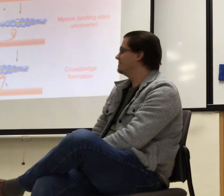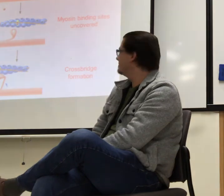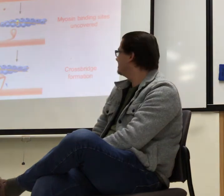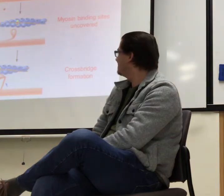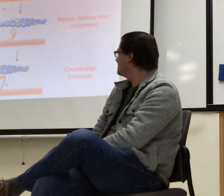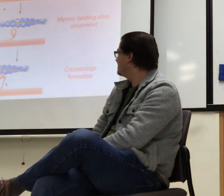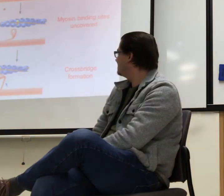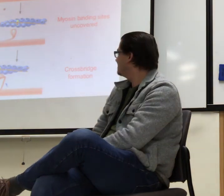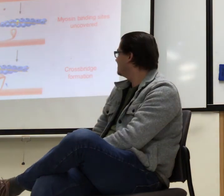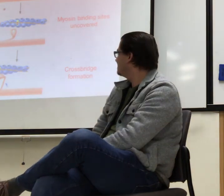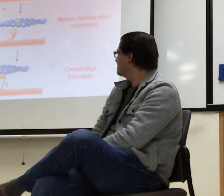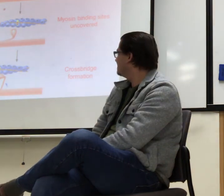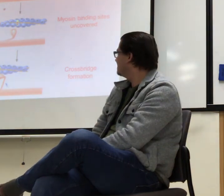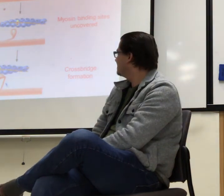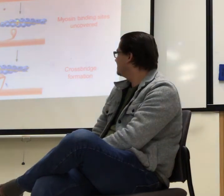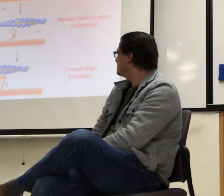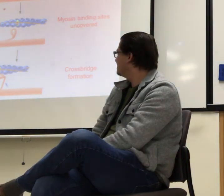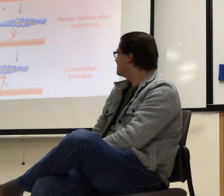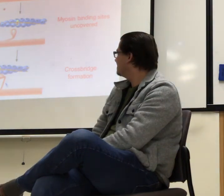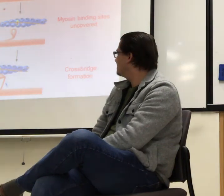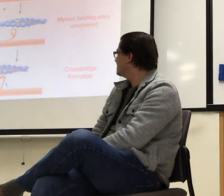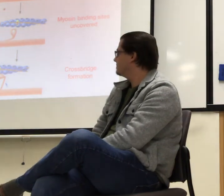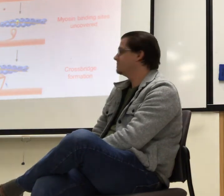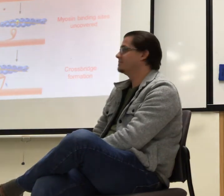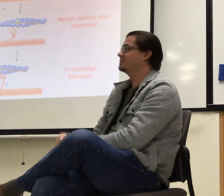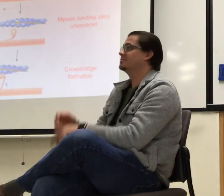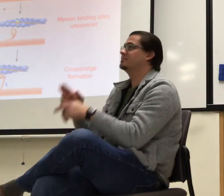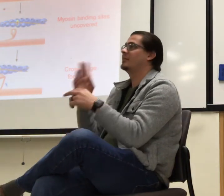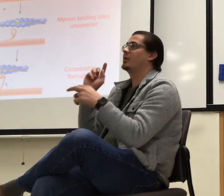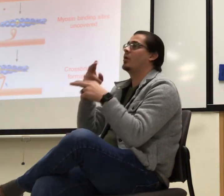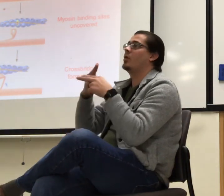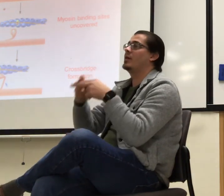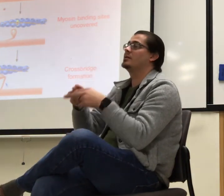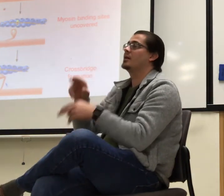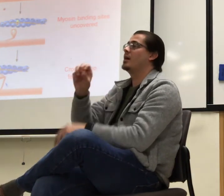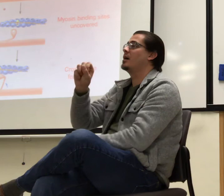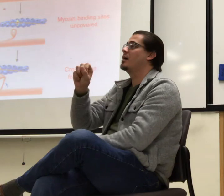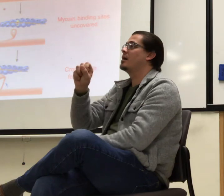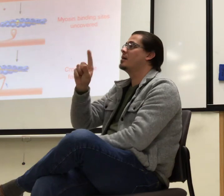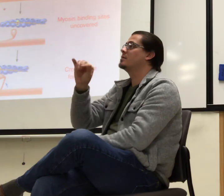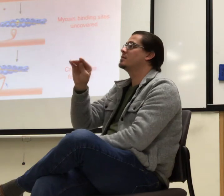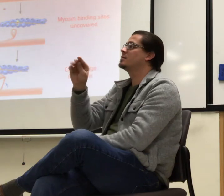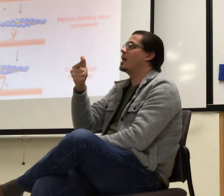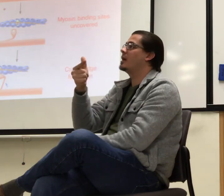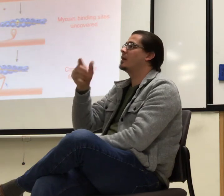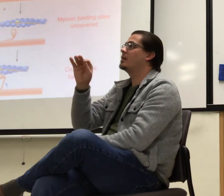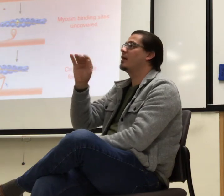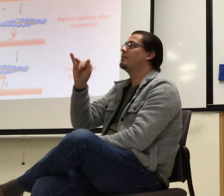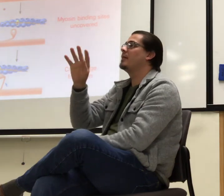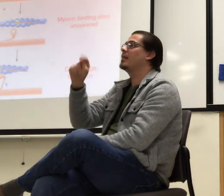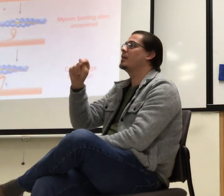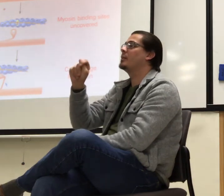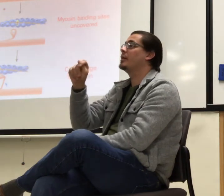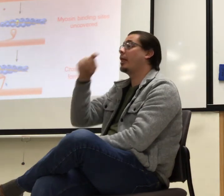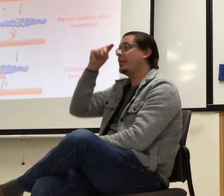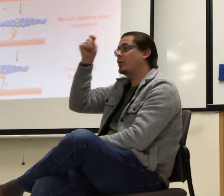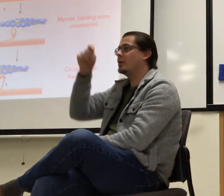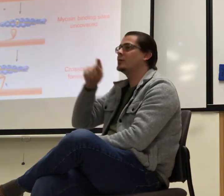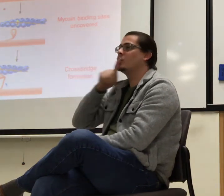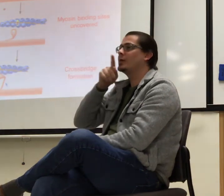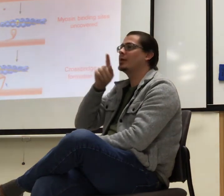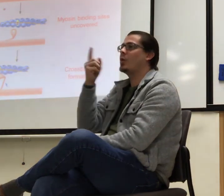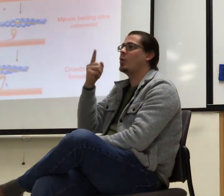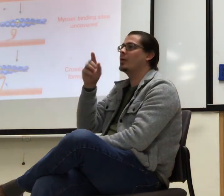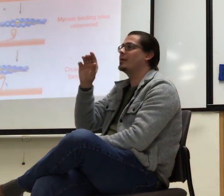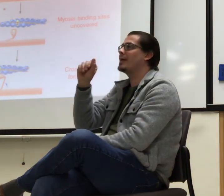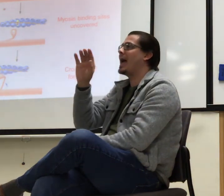Now, they call this the sliding filament theory, that the filaments slide past each other, but really it's only the actin that's doing the